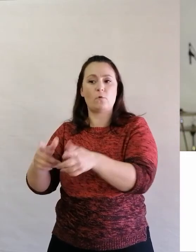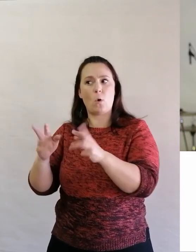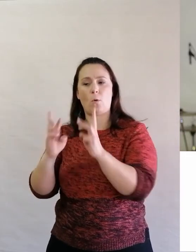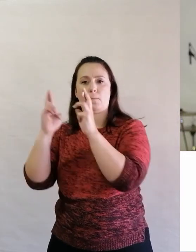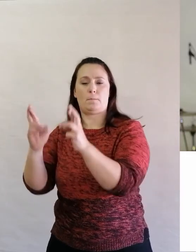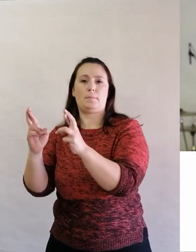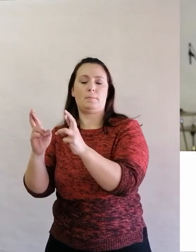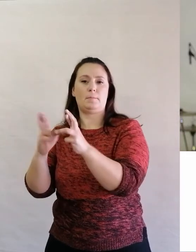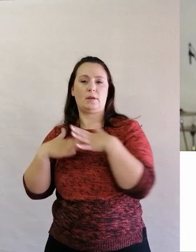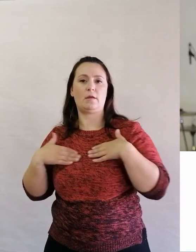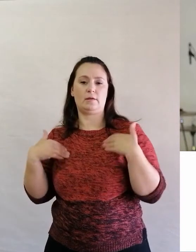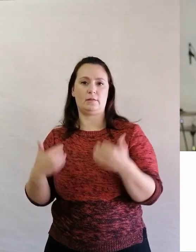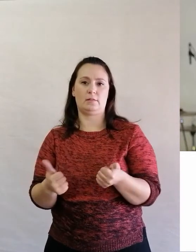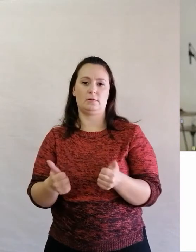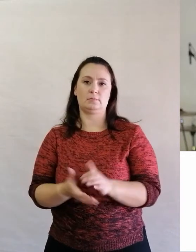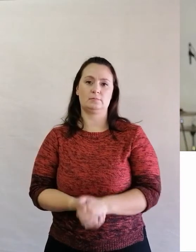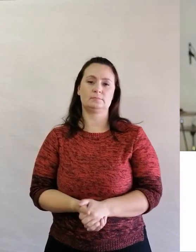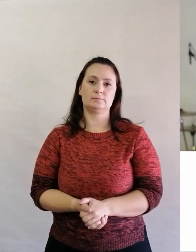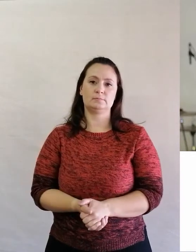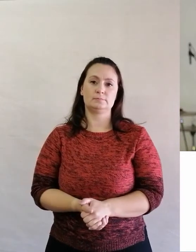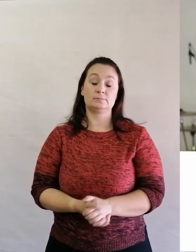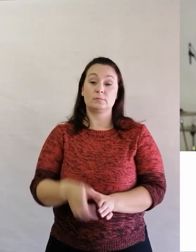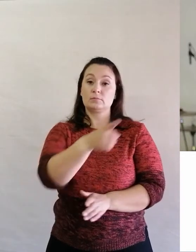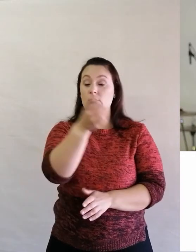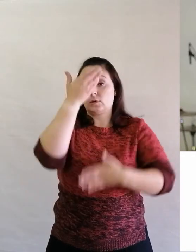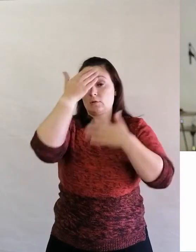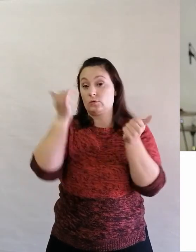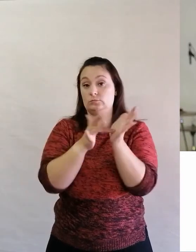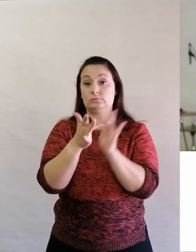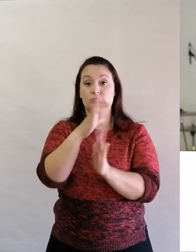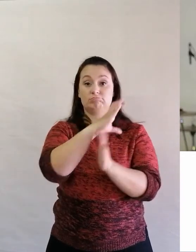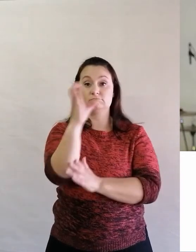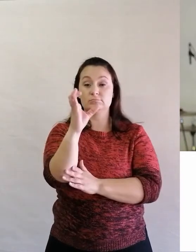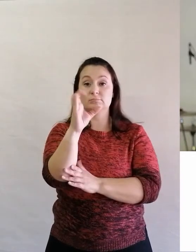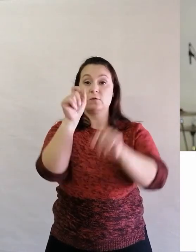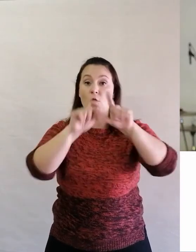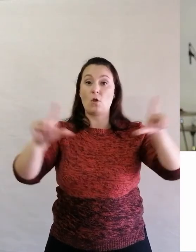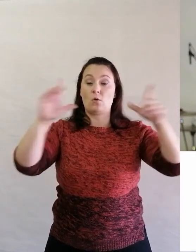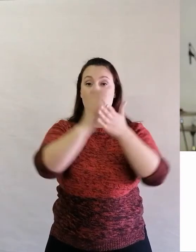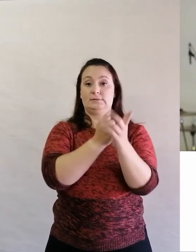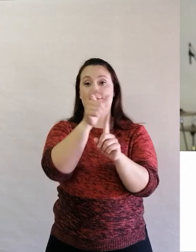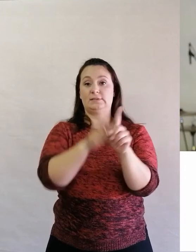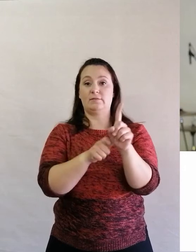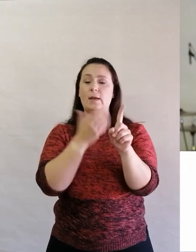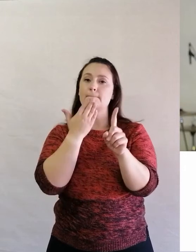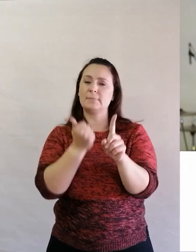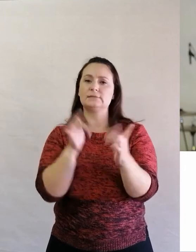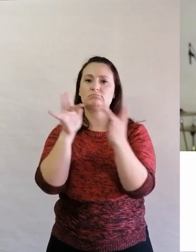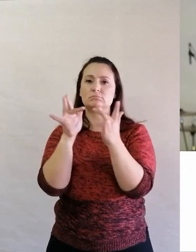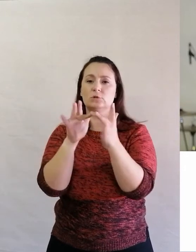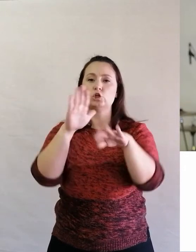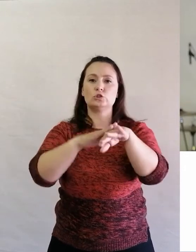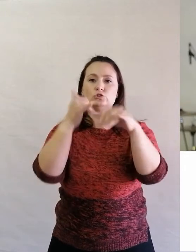hope. And then, for those who don't know Jesus Christ as Lord and Savior, get hold of us on Church Online.